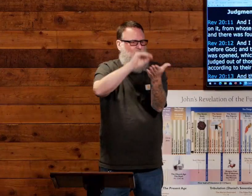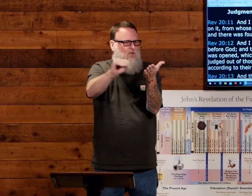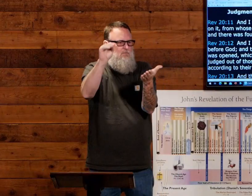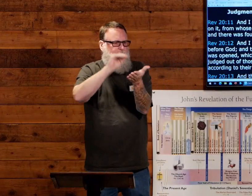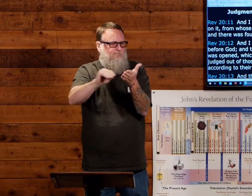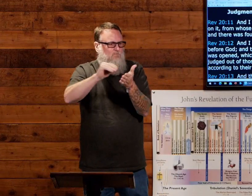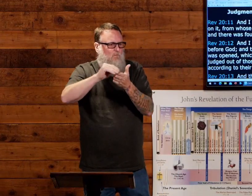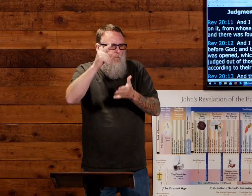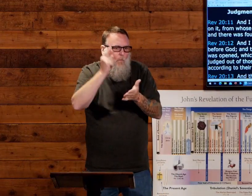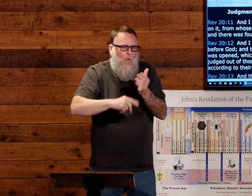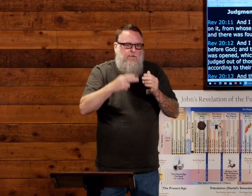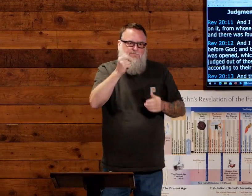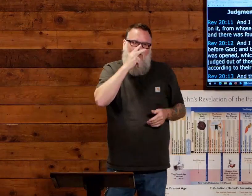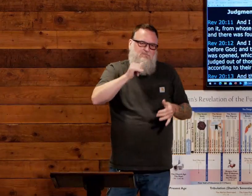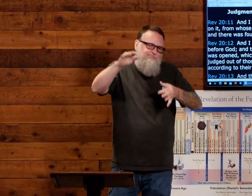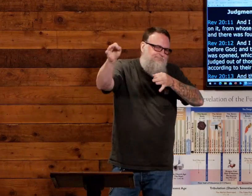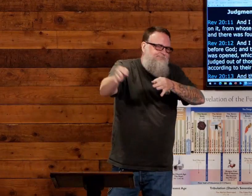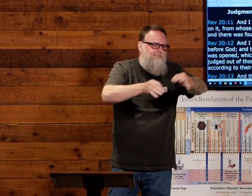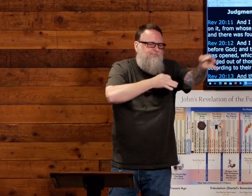John the writer